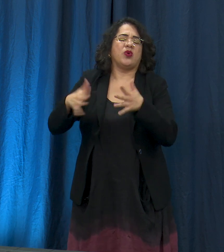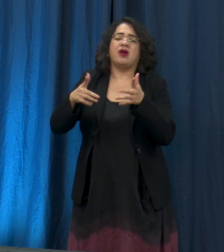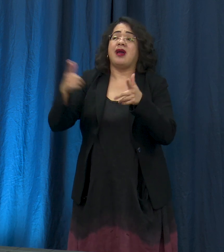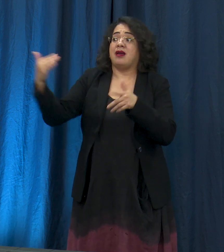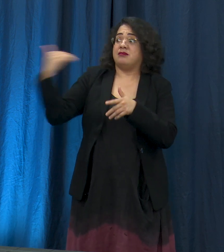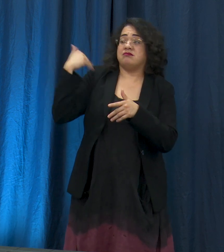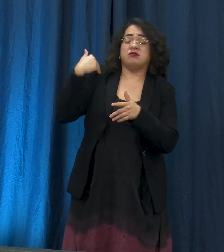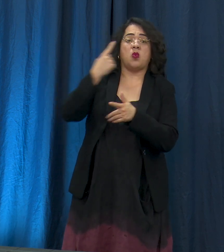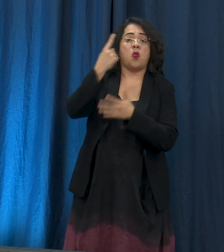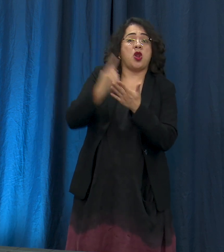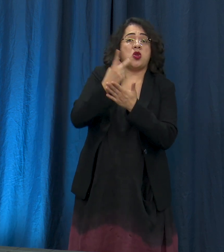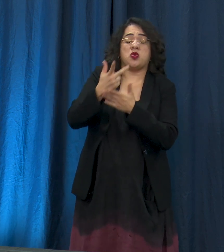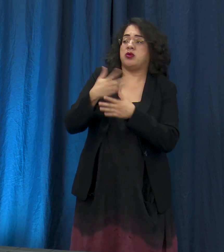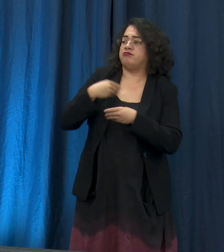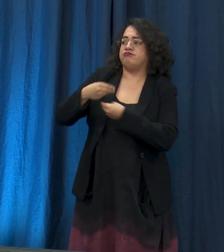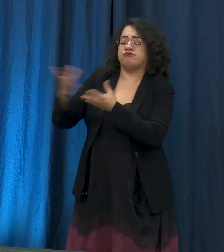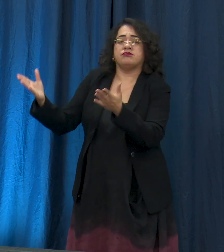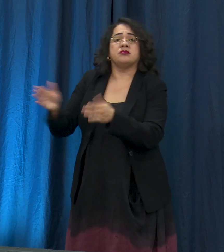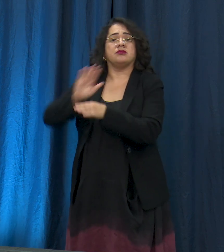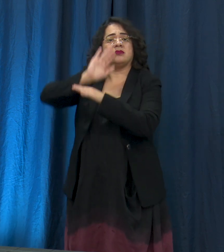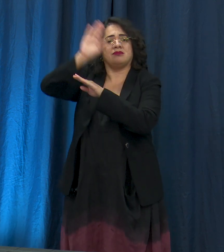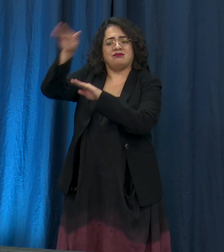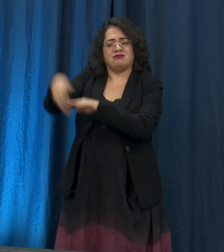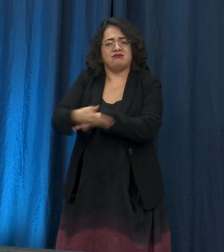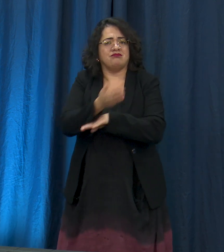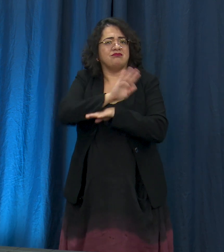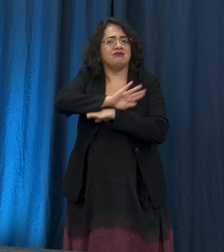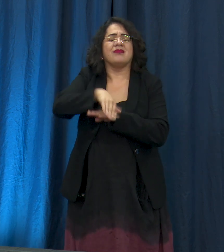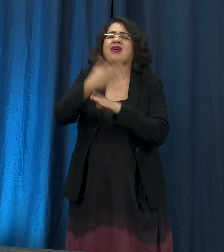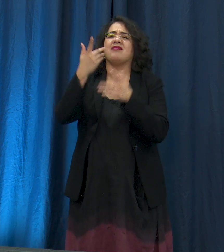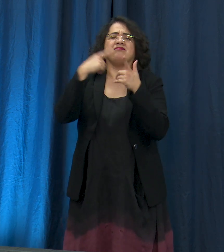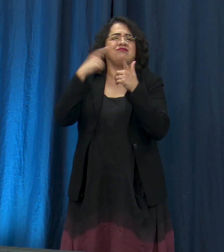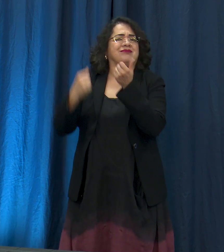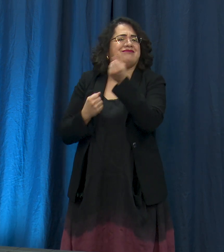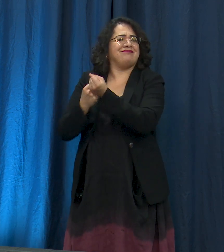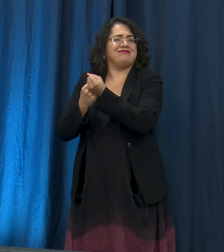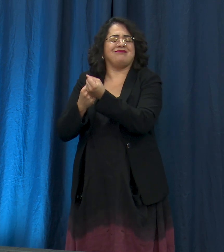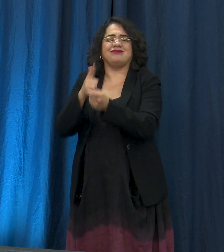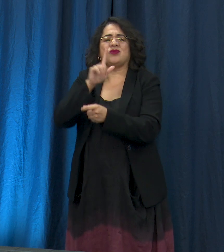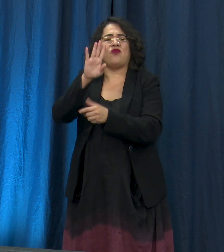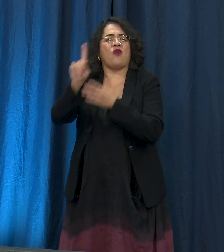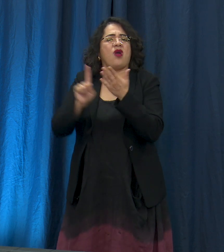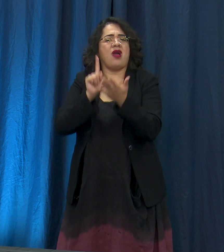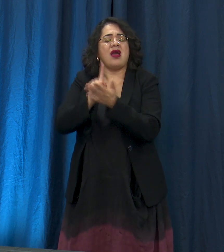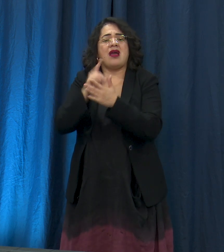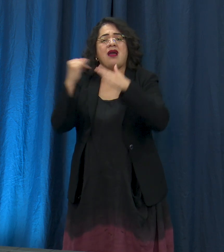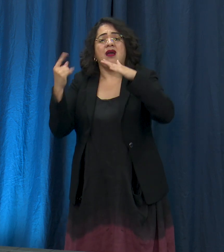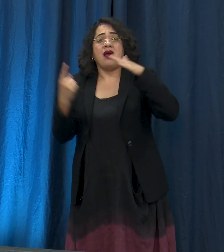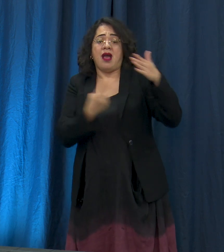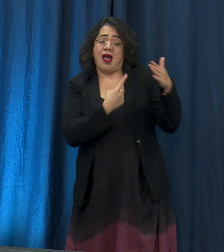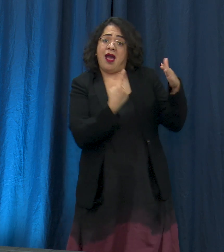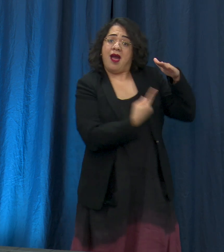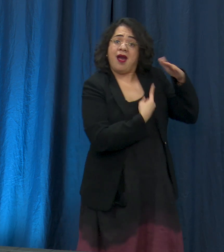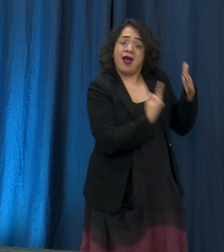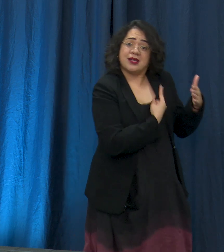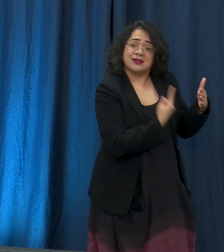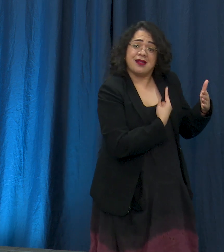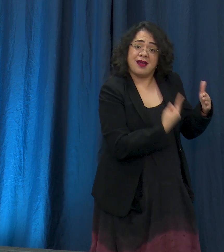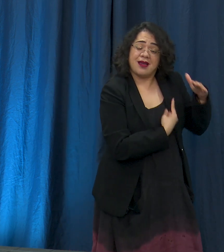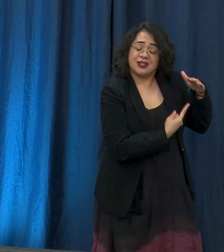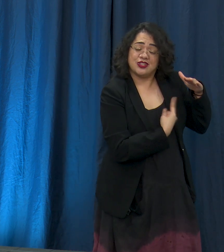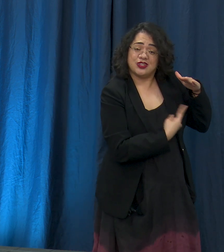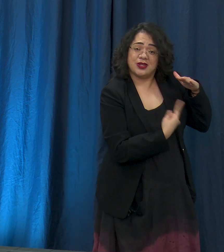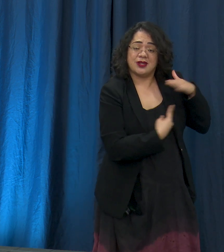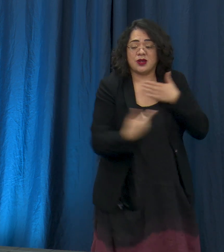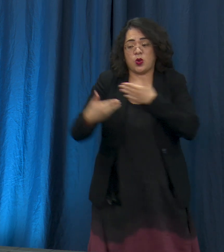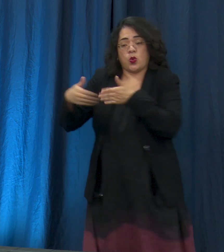night and weekend. We help with patient placement and isolation and quarantine within the facilities. And we have been prioritizing testing